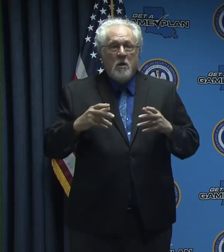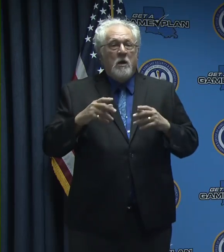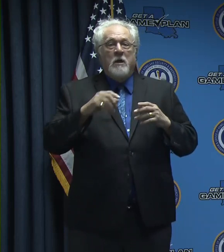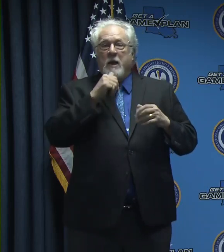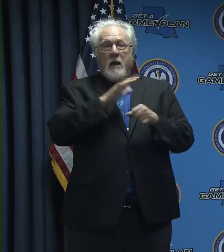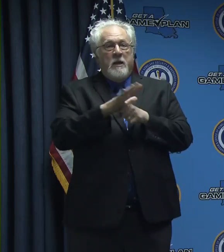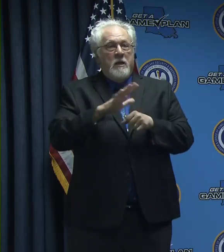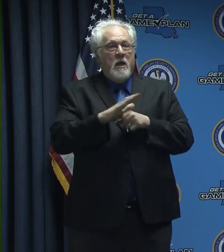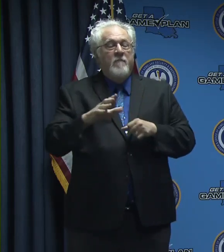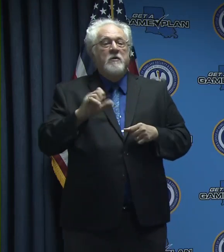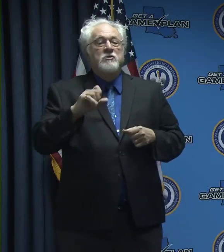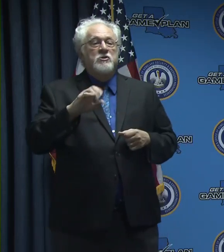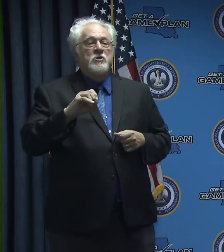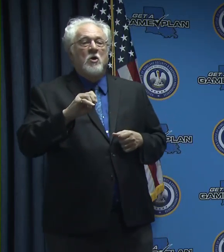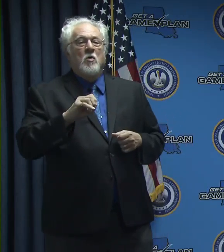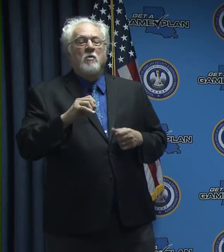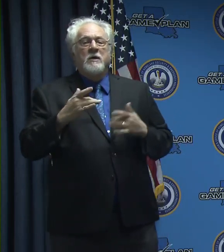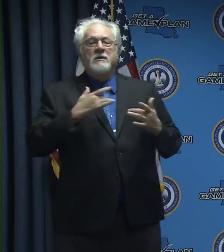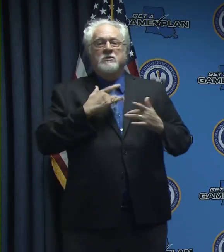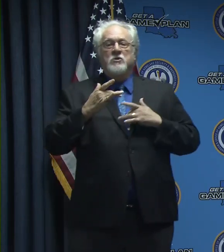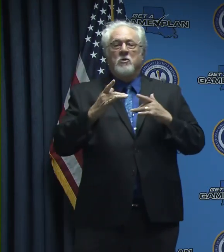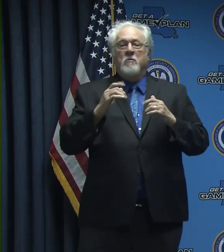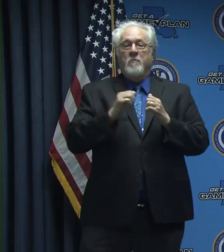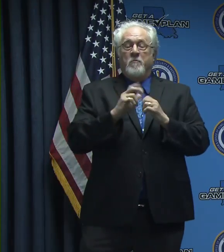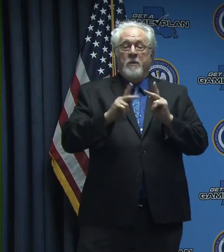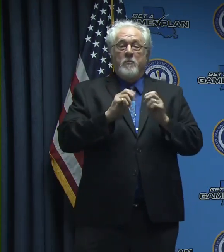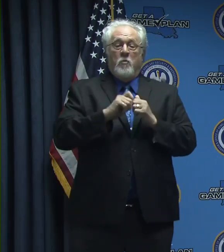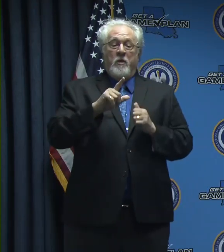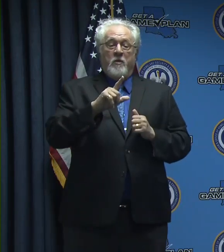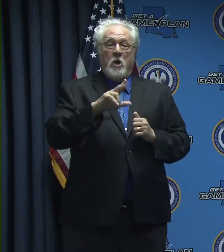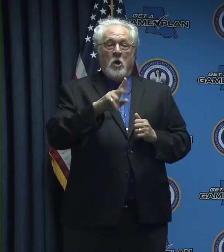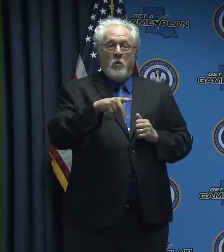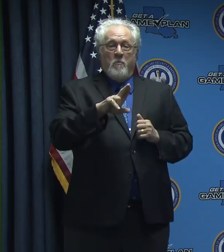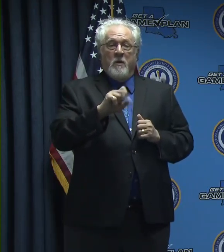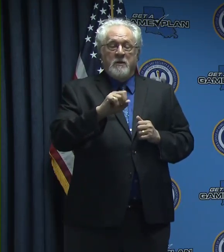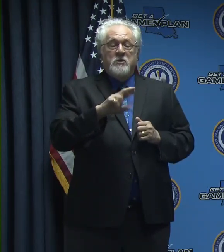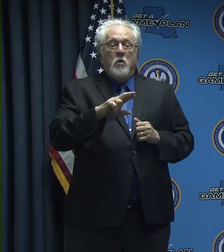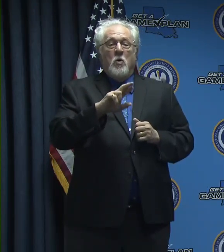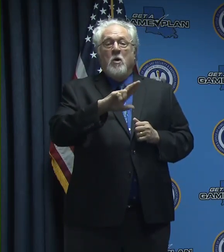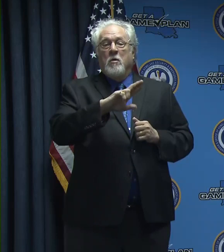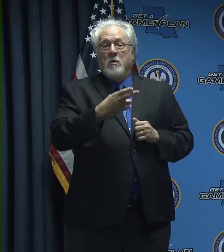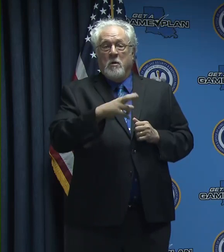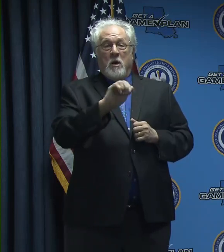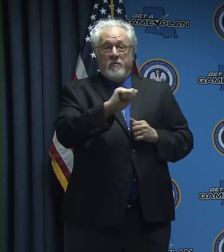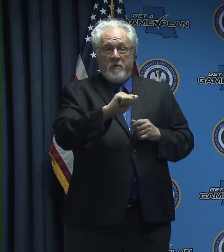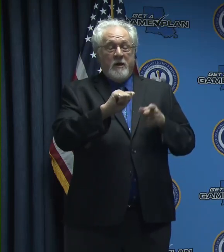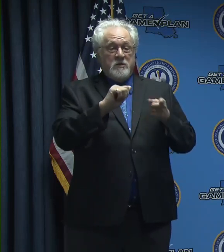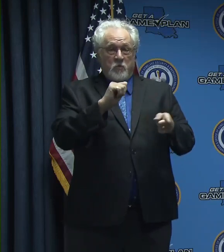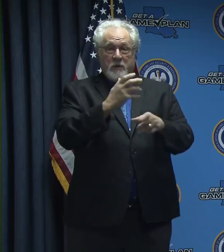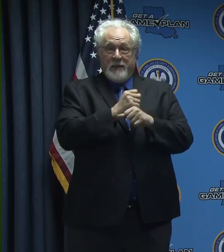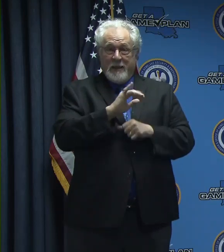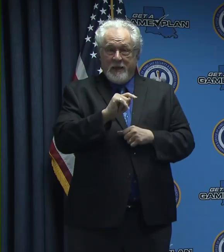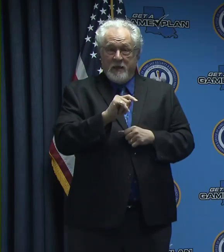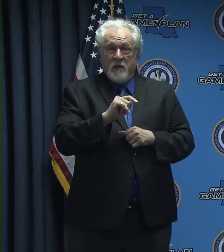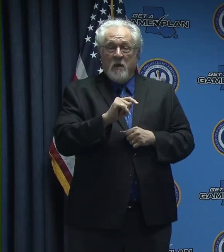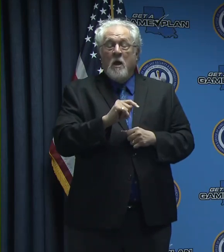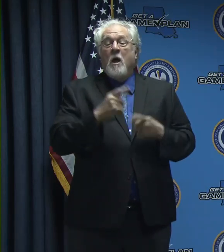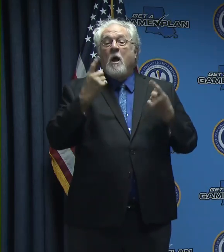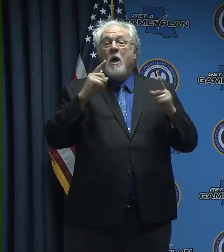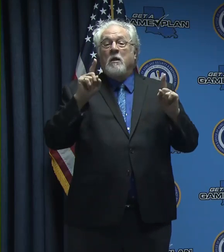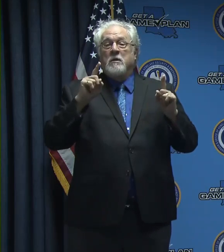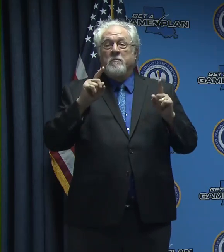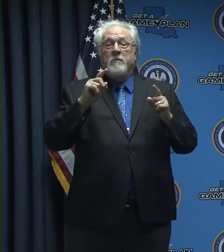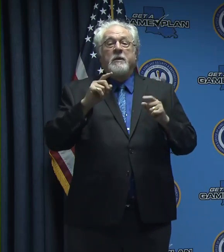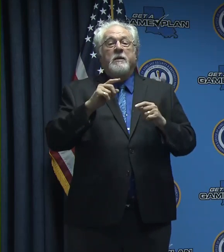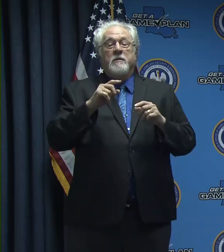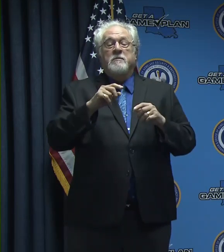some concern about whether people with lupus and rheumatoid arthritis would be able to continue to get it and so forth. They ultimately rescinded that rule